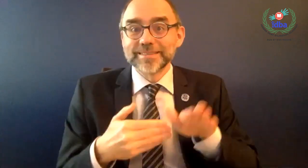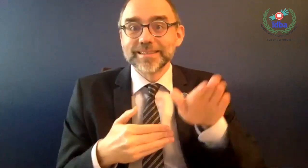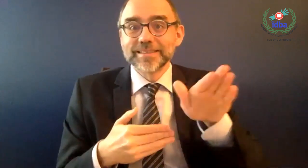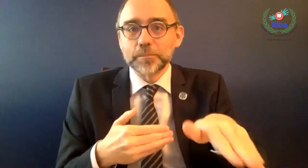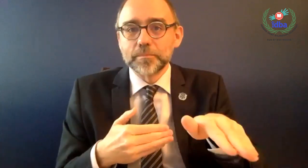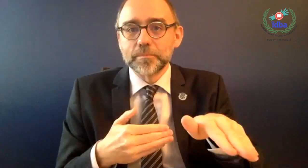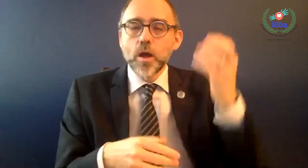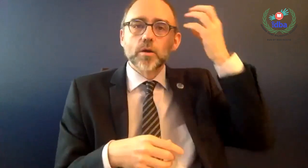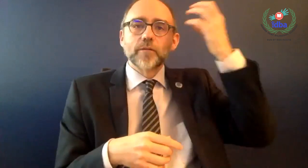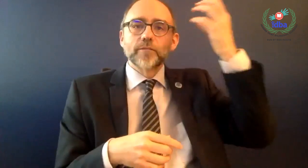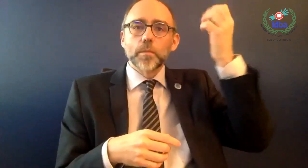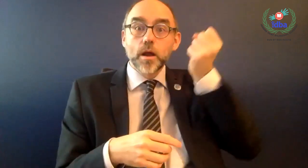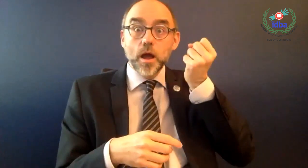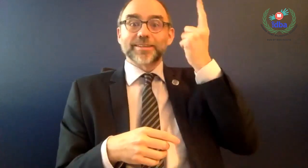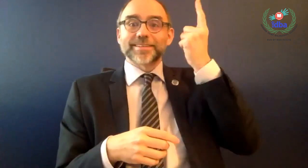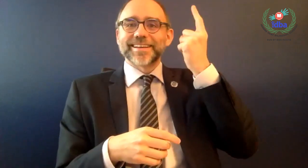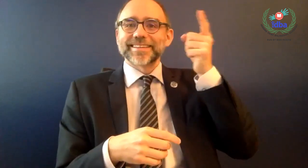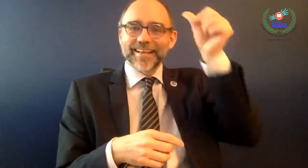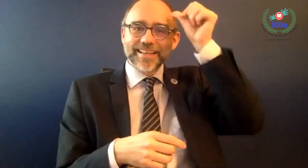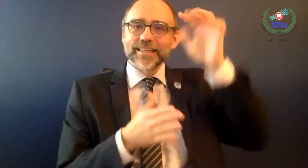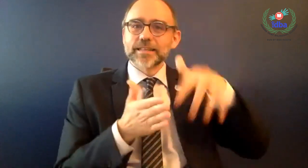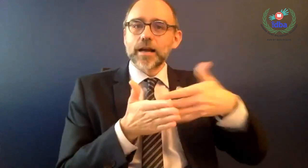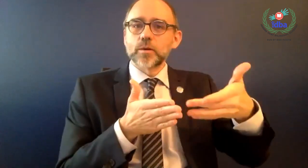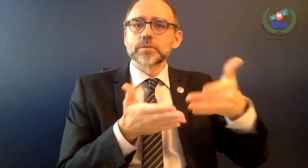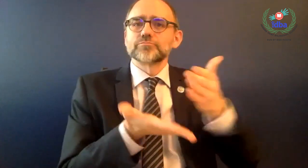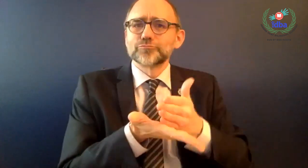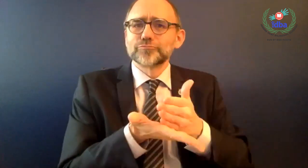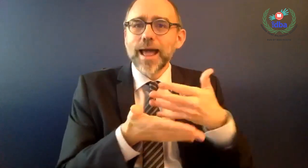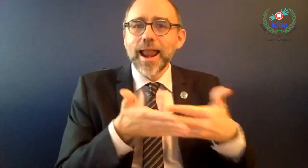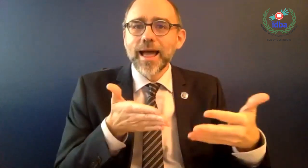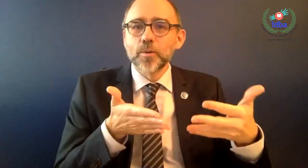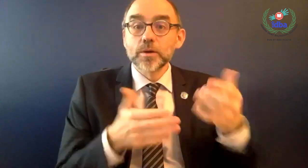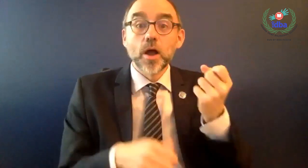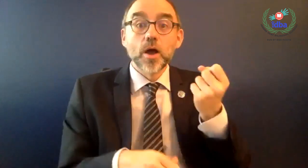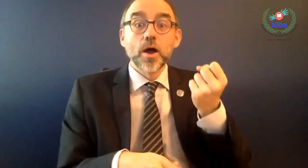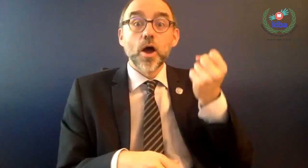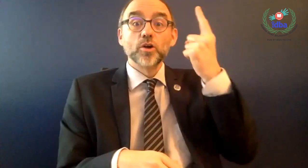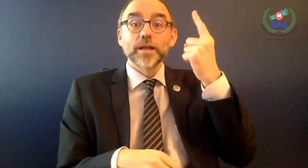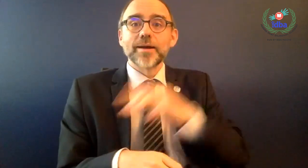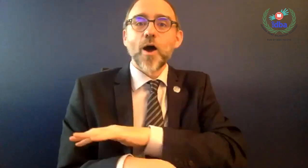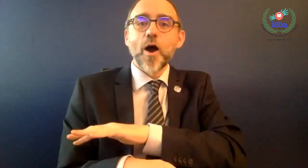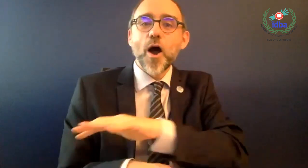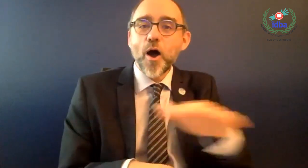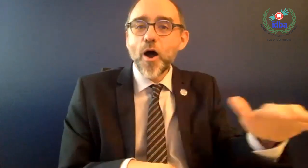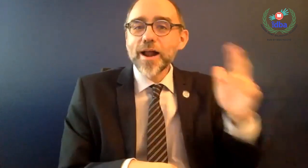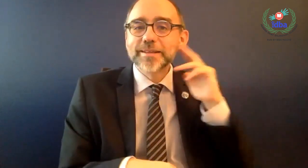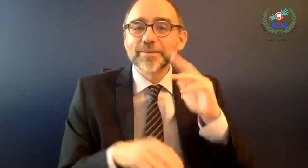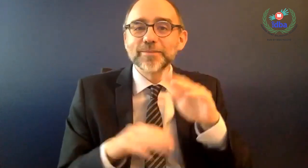that even in India, the big step has already been taken this year. The government is now aware of Indian Sign Language and